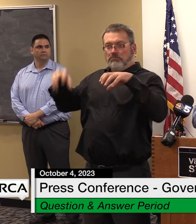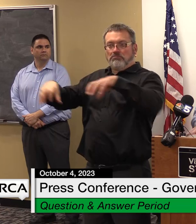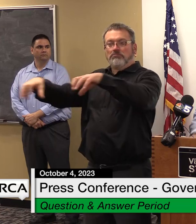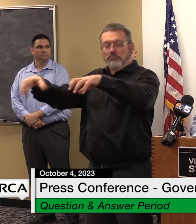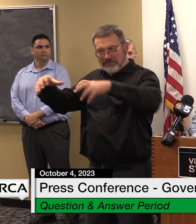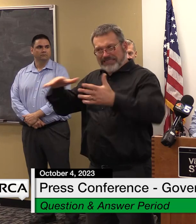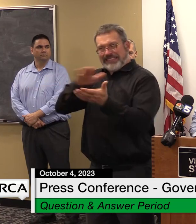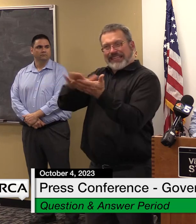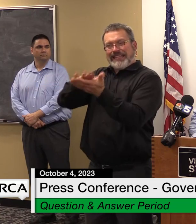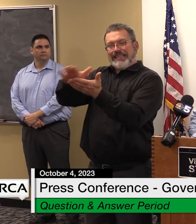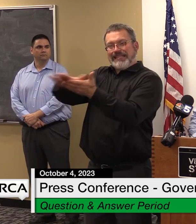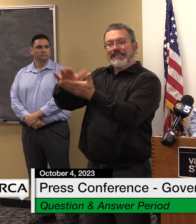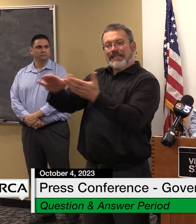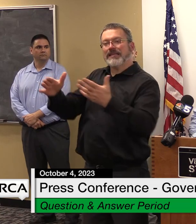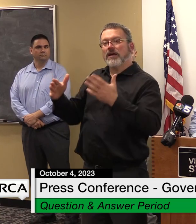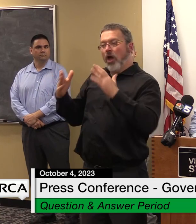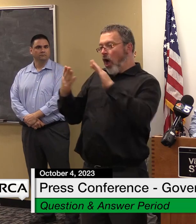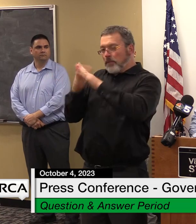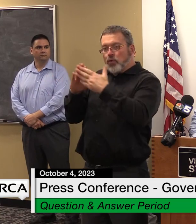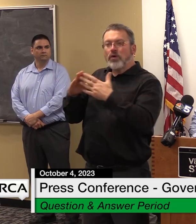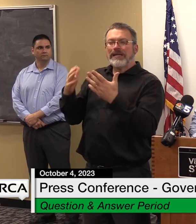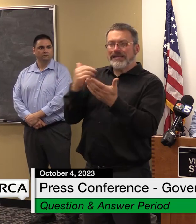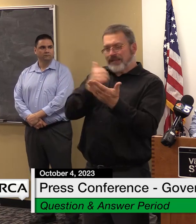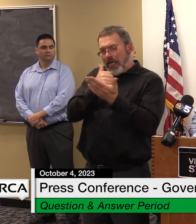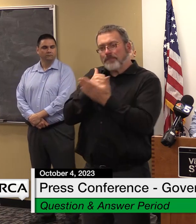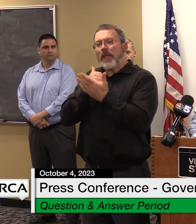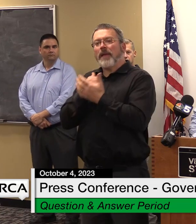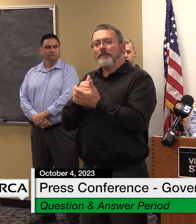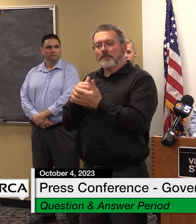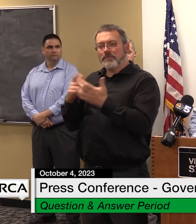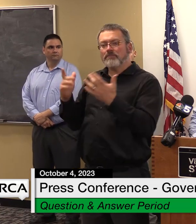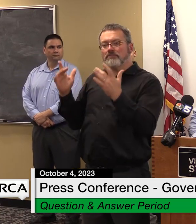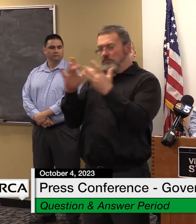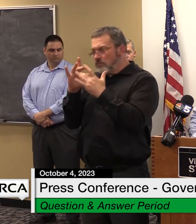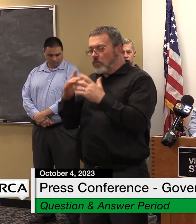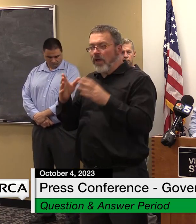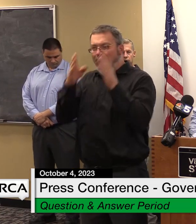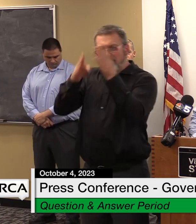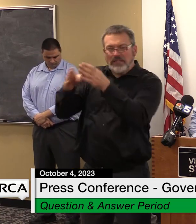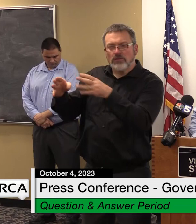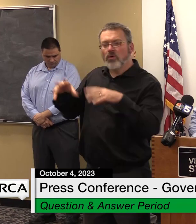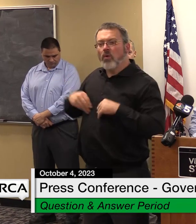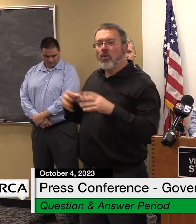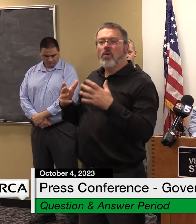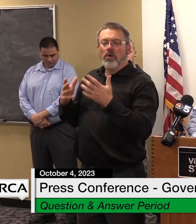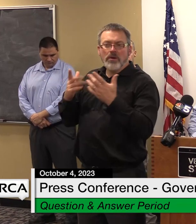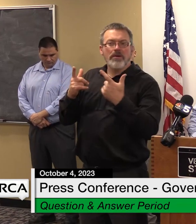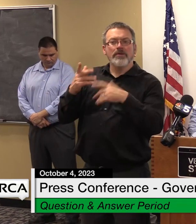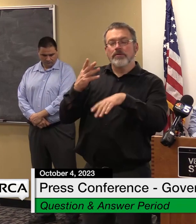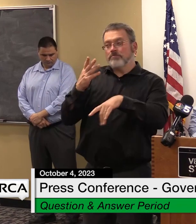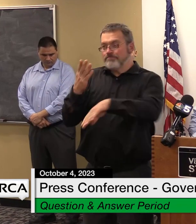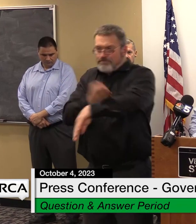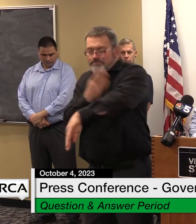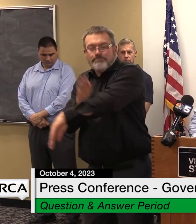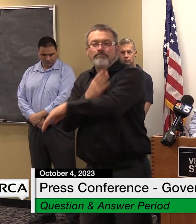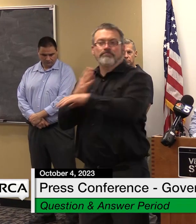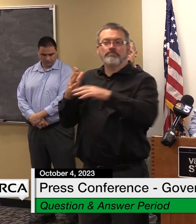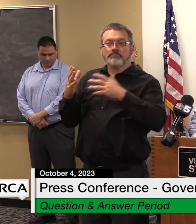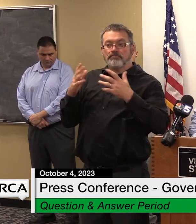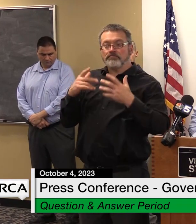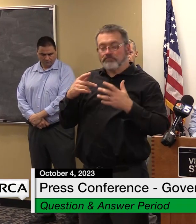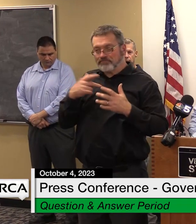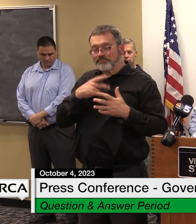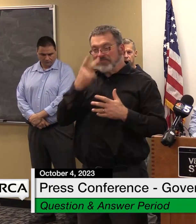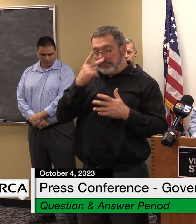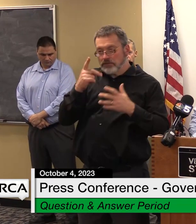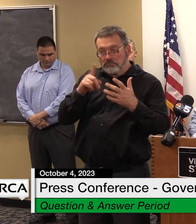effort by the community there to reach out to homeowners who were still doing some renovations. So those pop up from time to time.